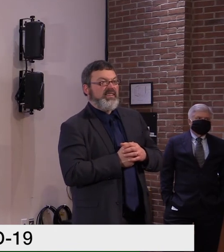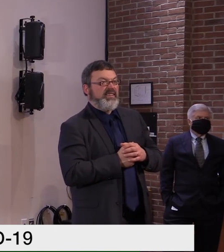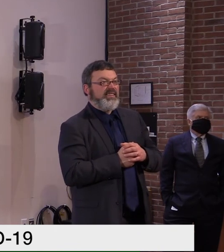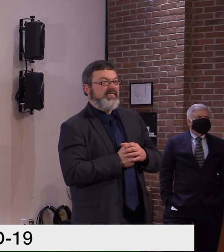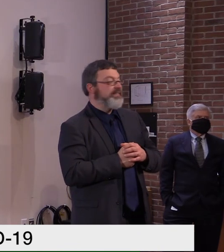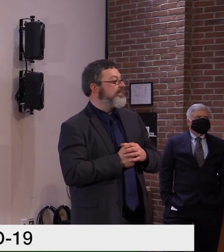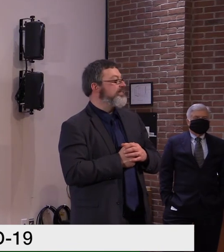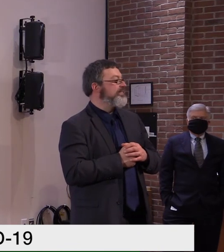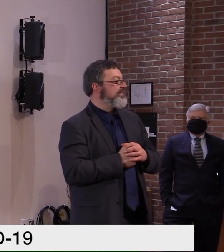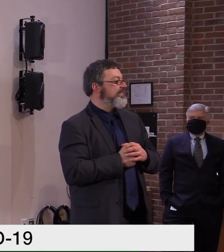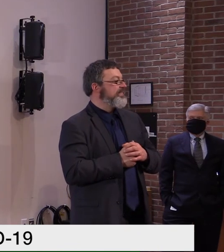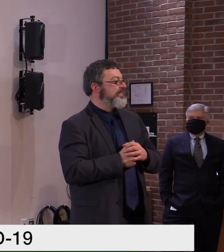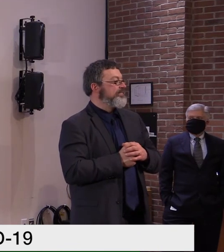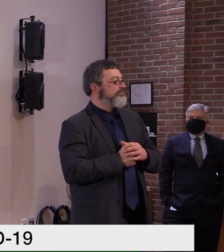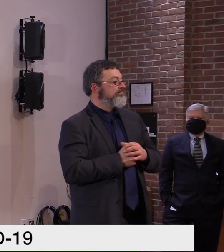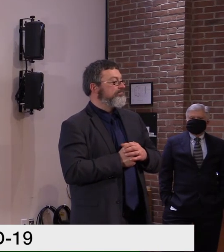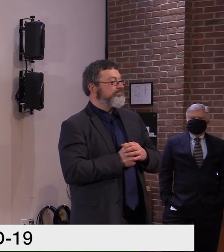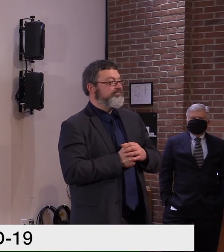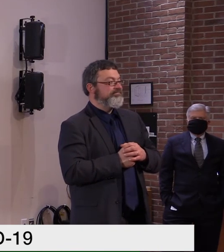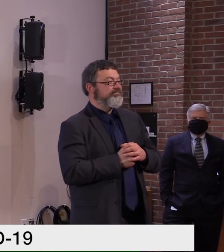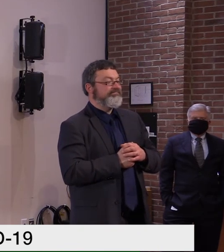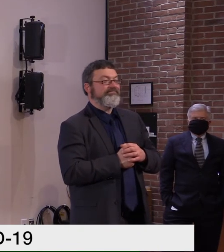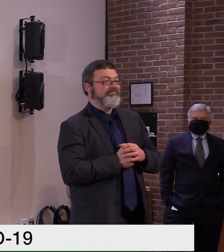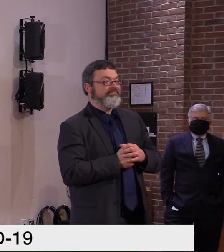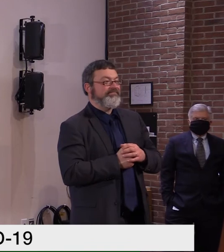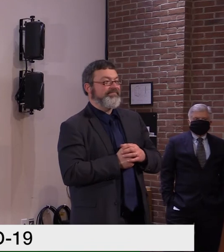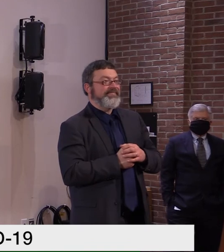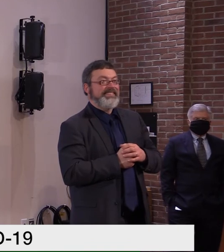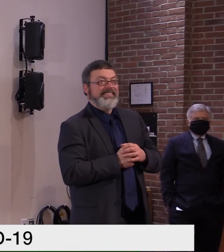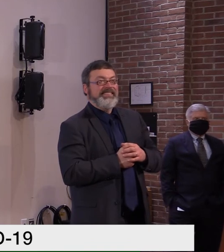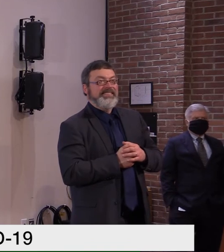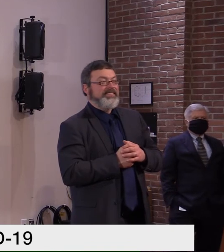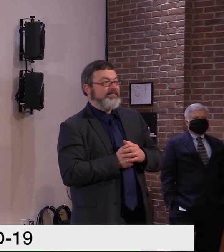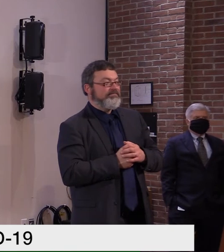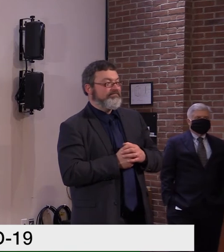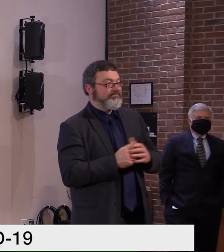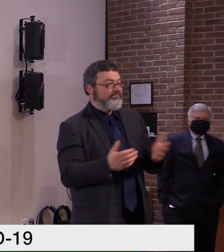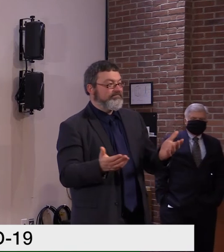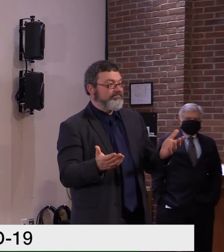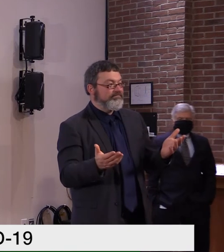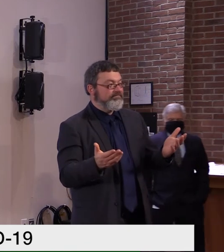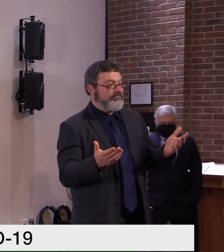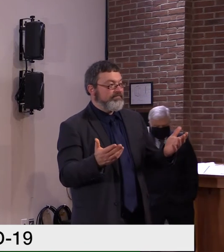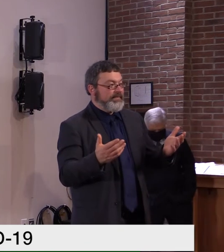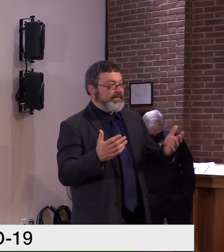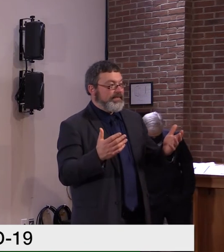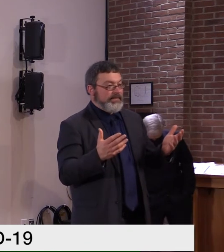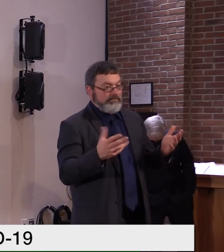You may have to hit star 6, Secretary French.